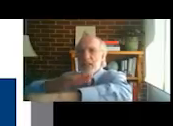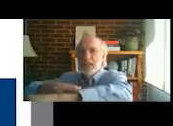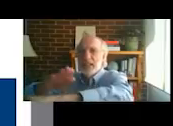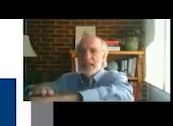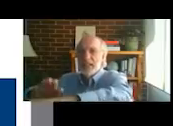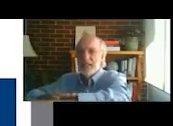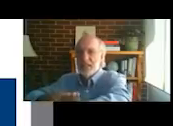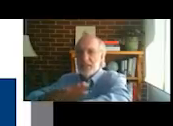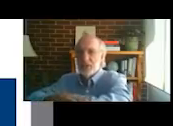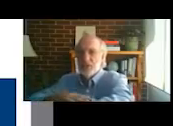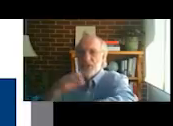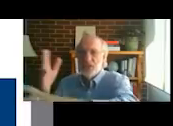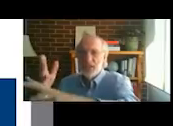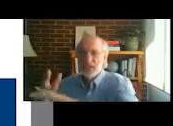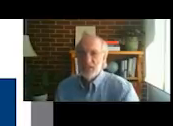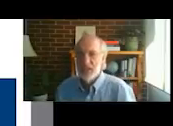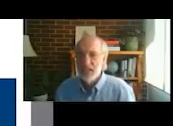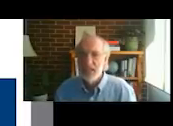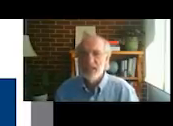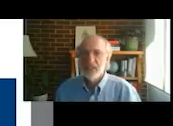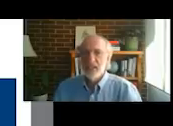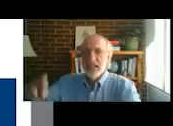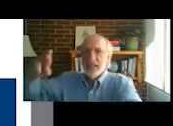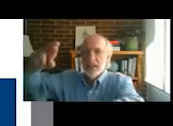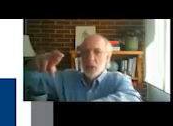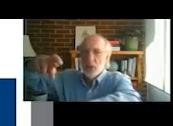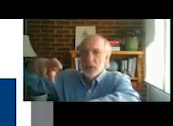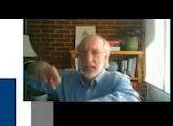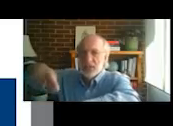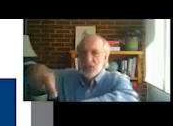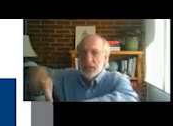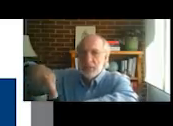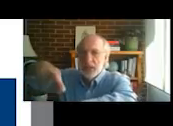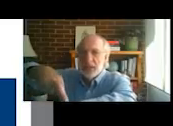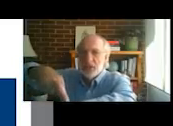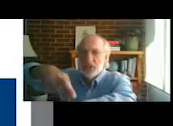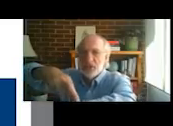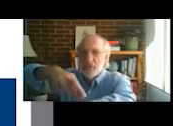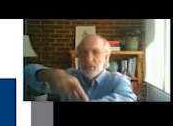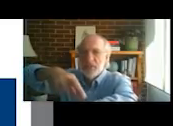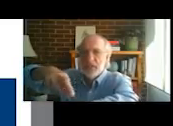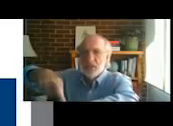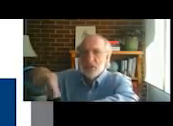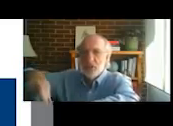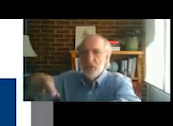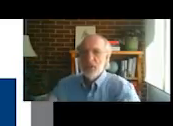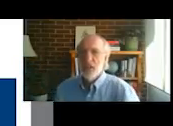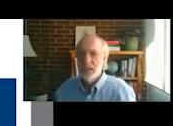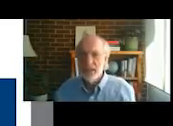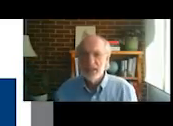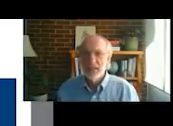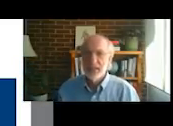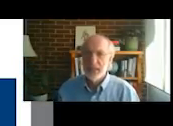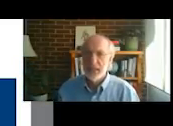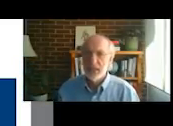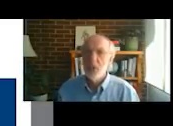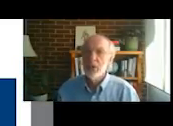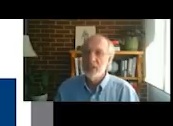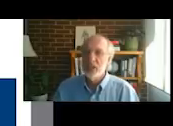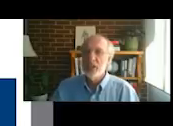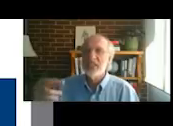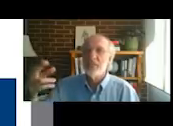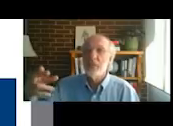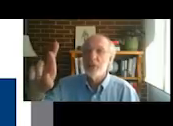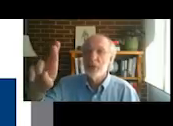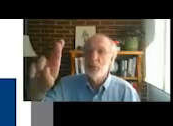raisins might be like this at first. It's easily, and then only as you get better does it move into only